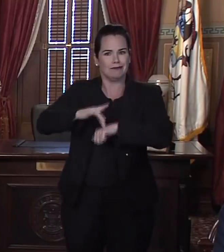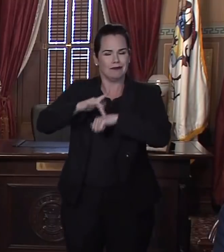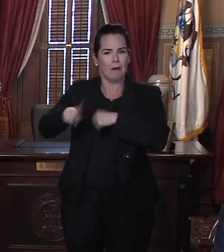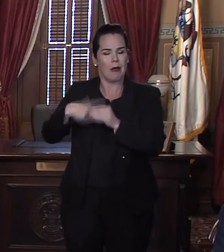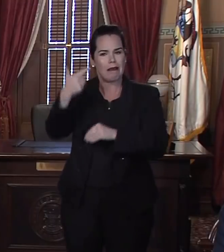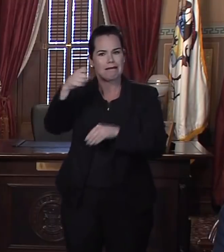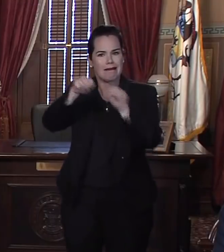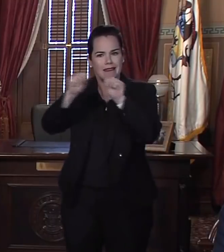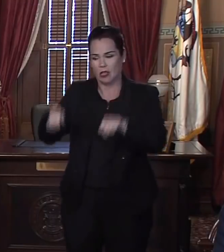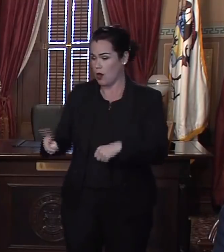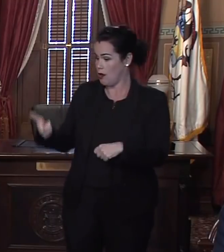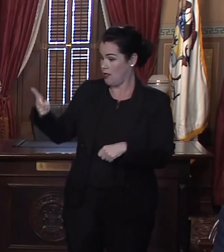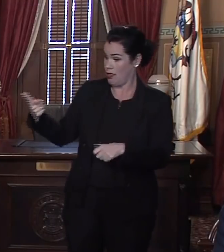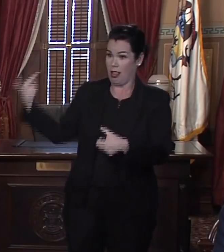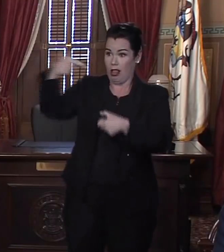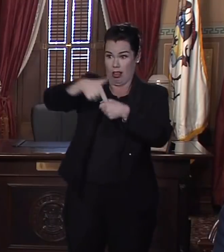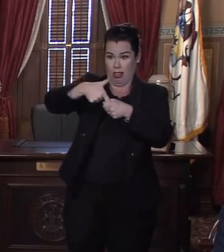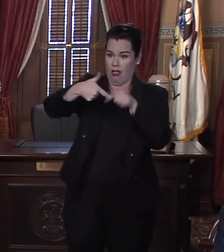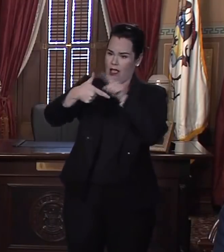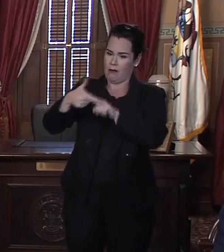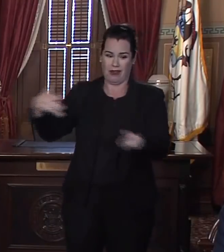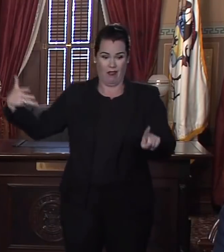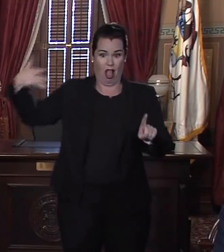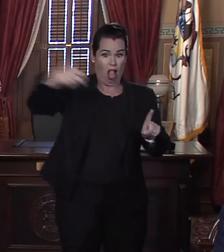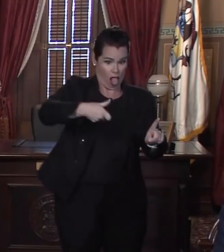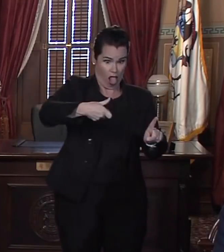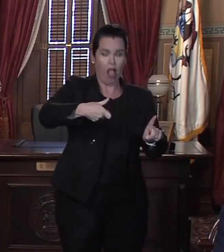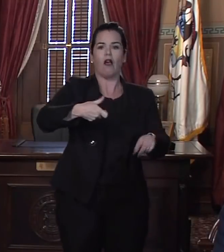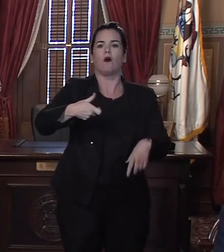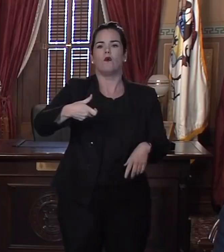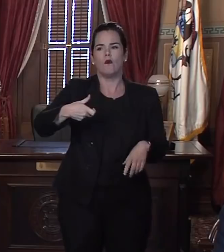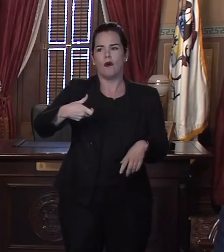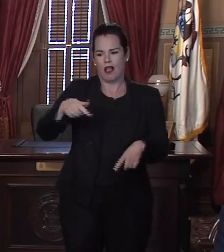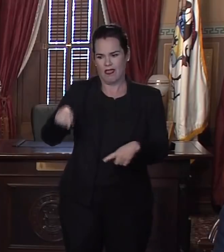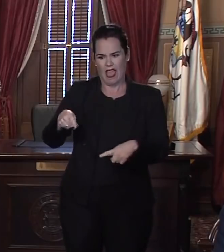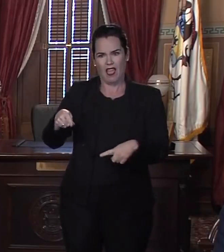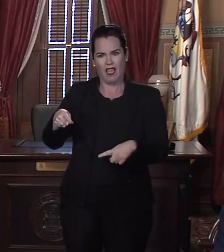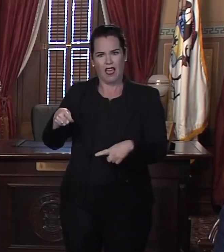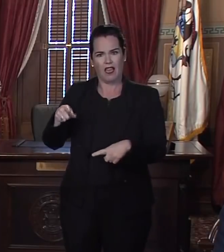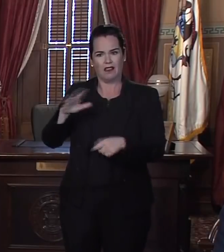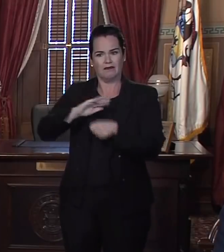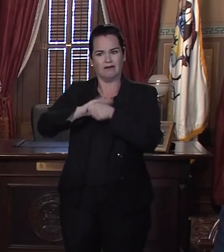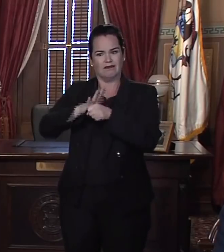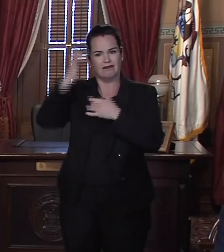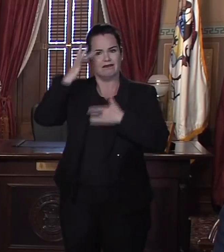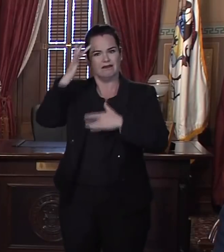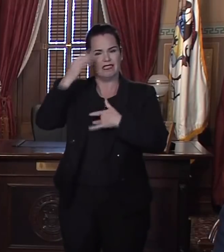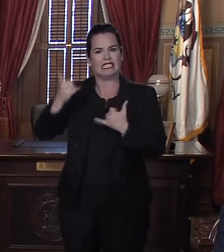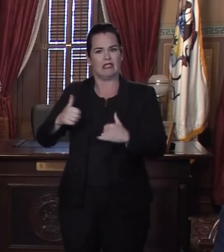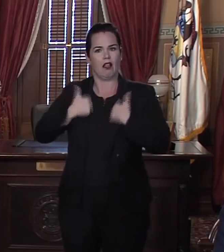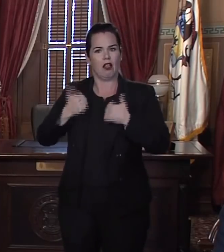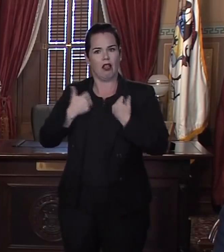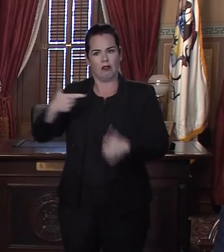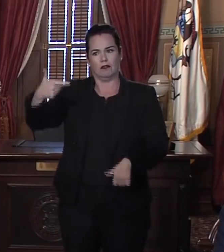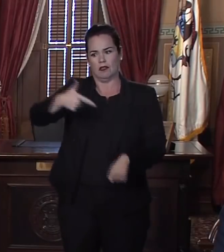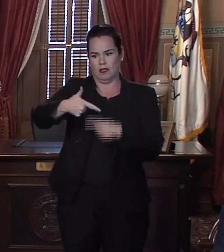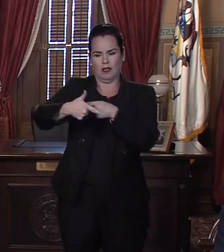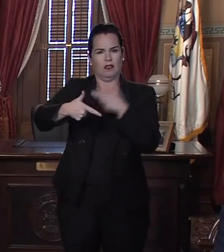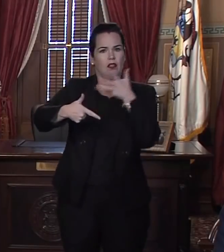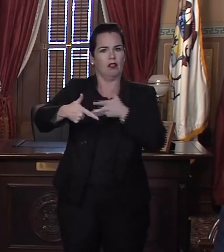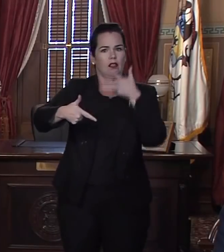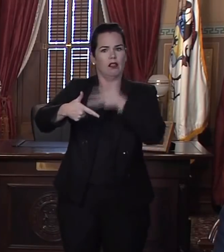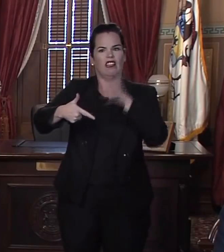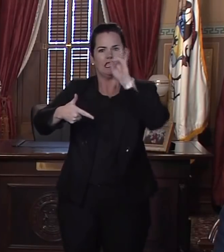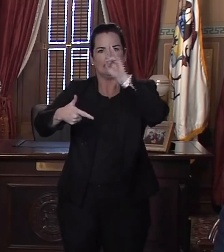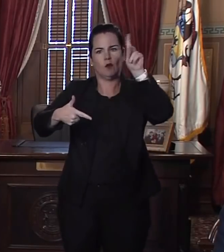on the pump, but COVID-19 can remain active for 72 hours on a piece of stainless steel. You